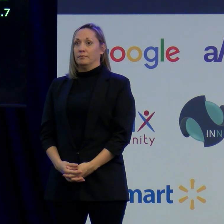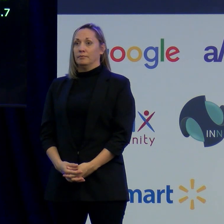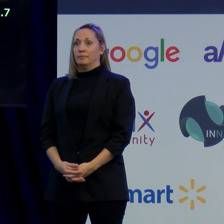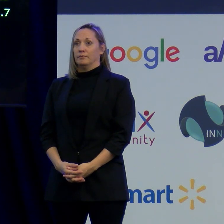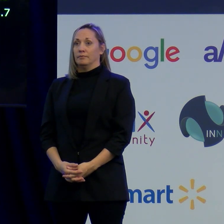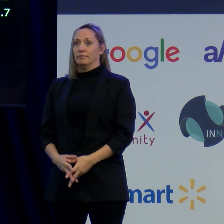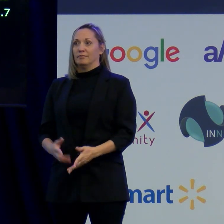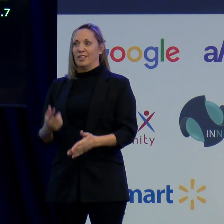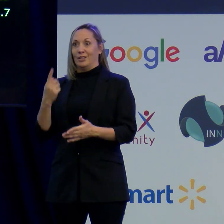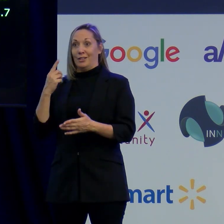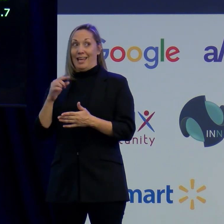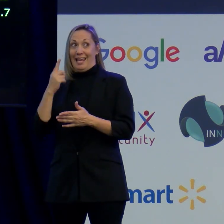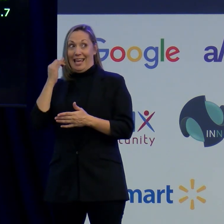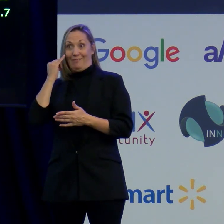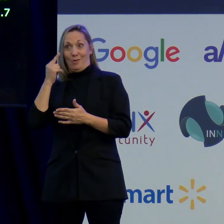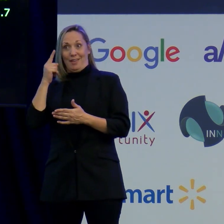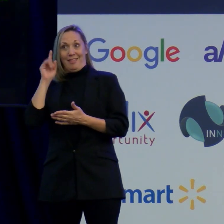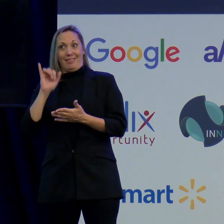You think that's good.